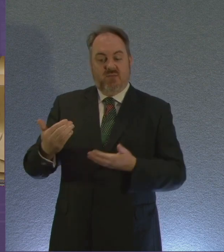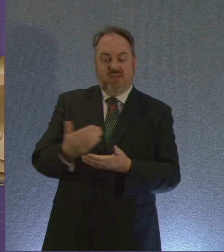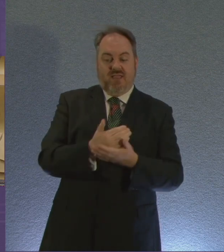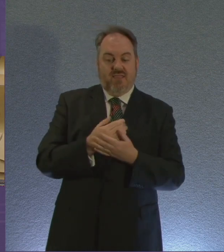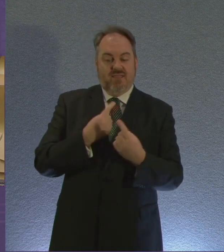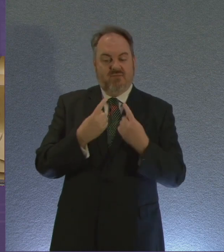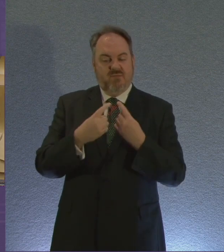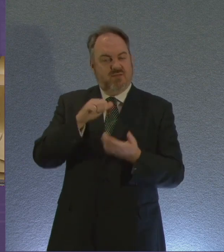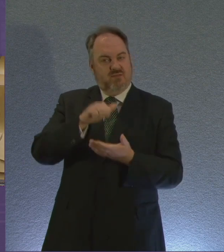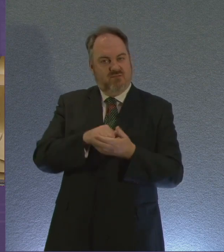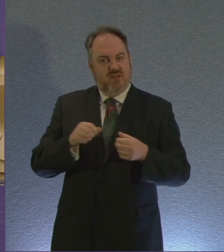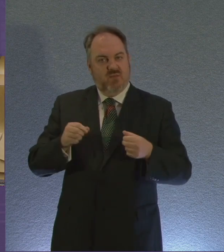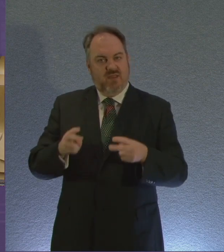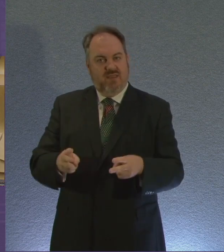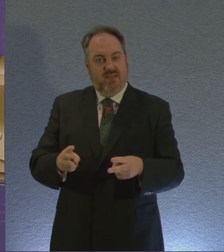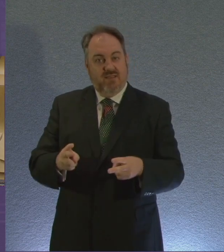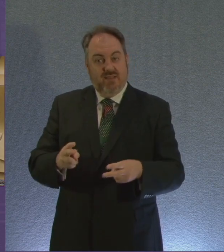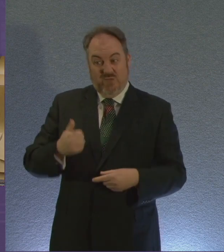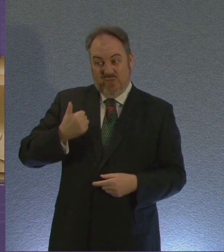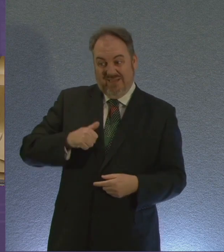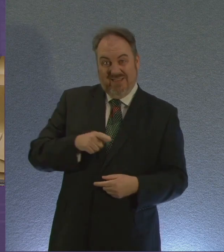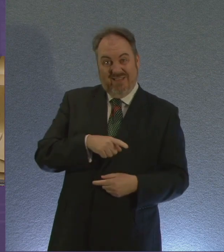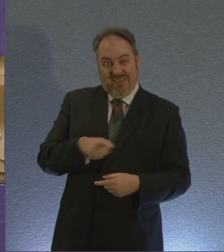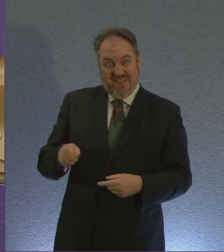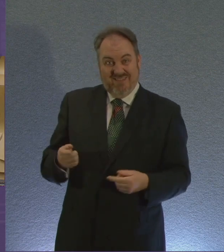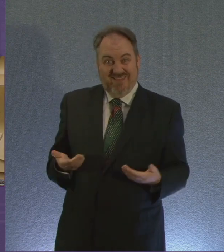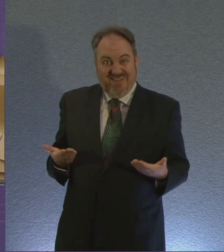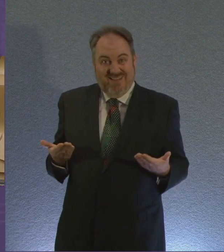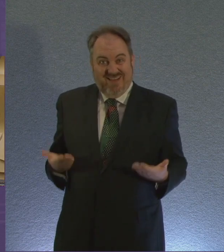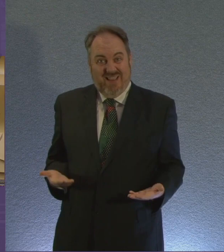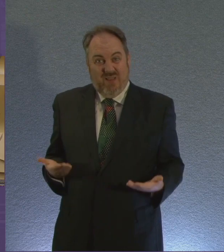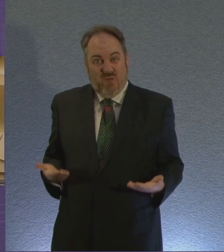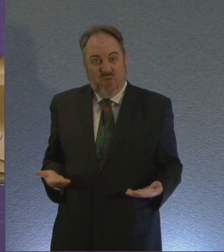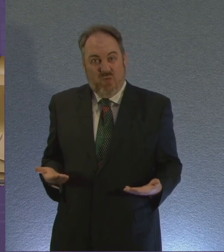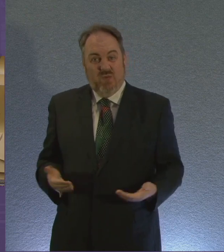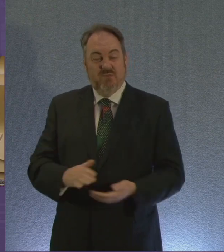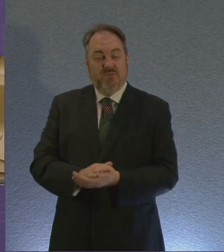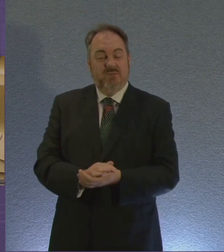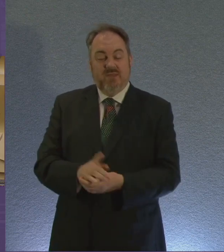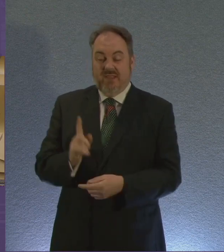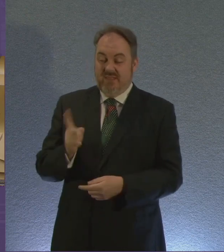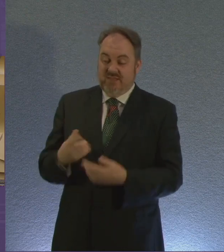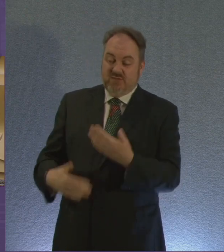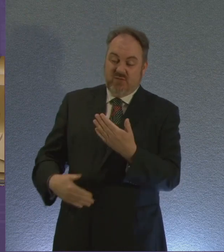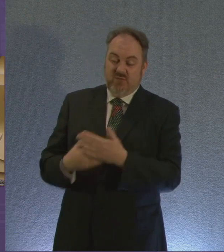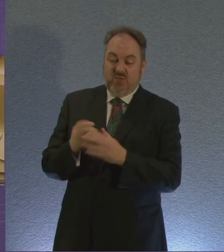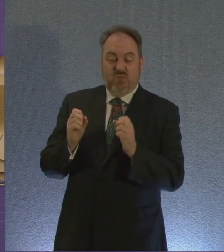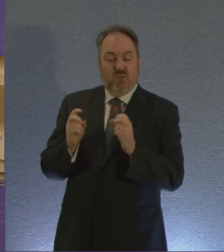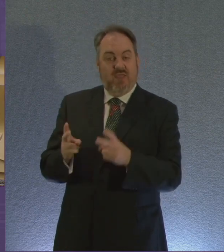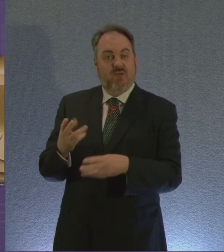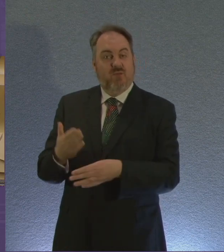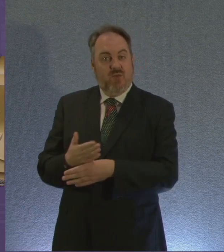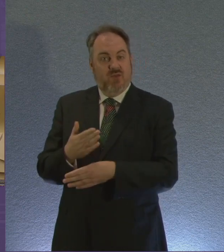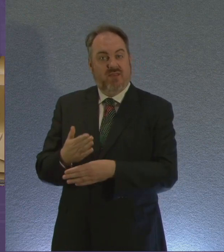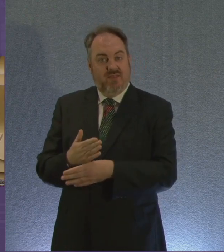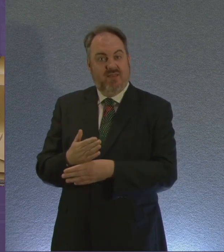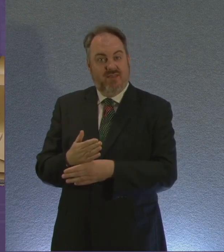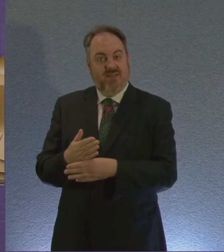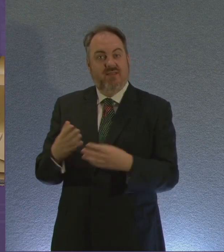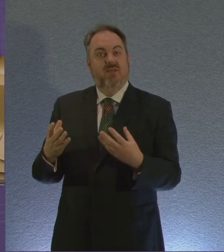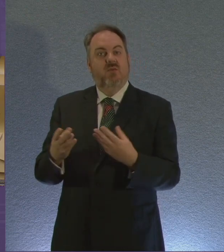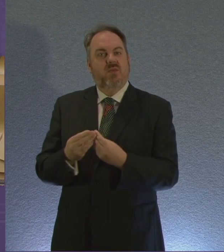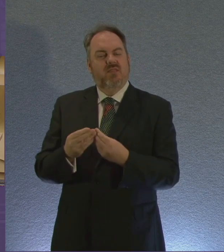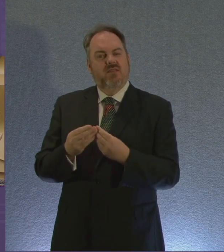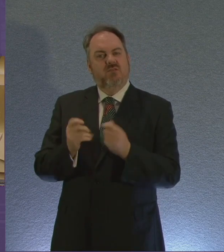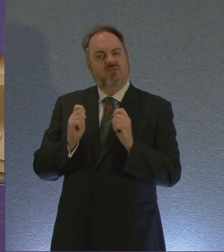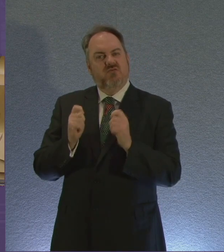needed now on the front line in our health service. Presiding Officer, this new way of working, a disability benefit service with respect and